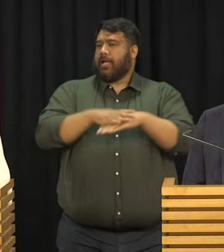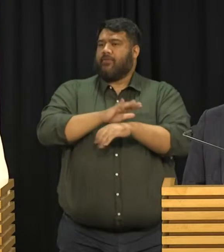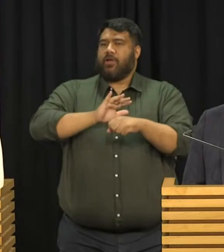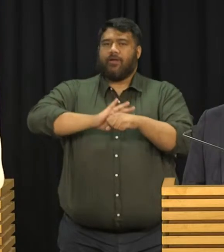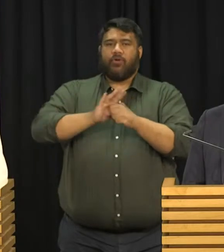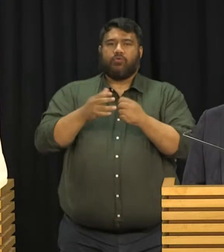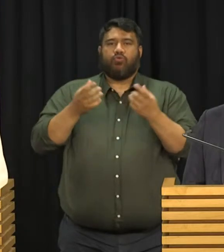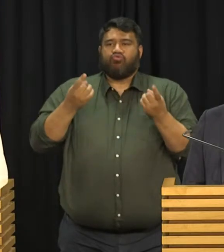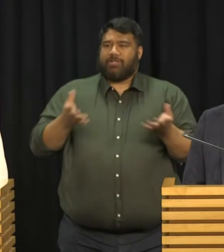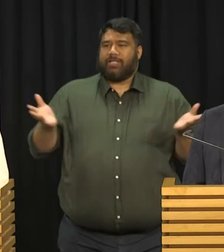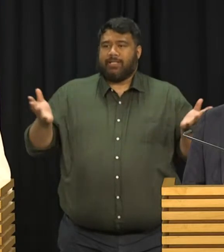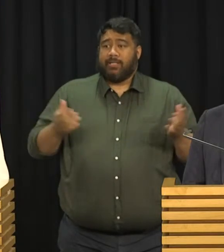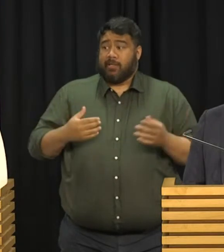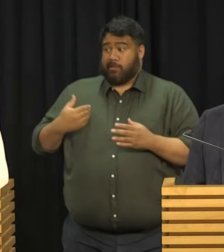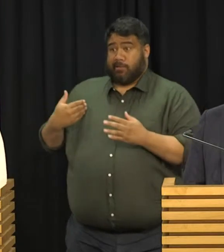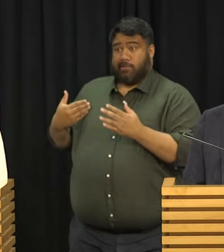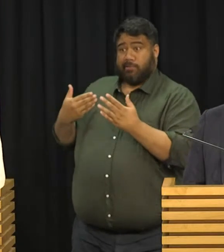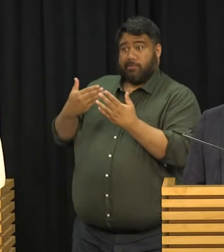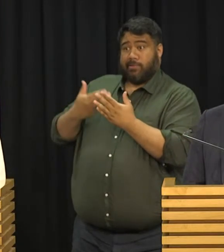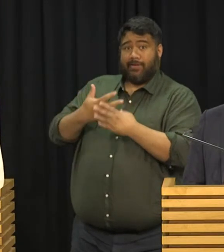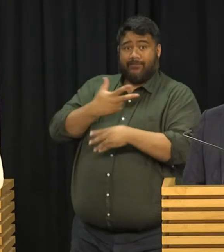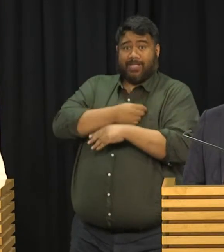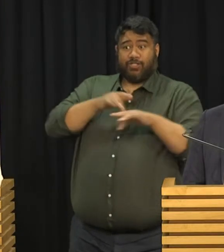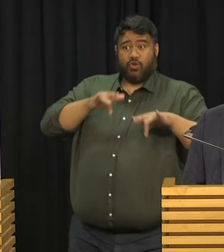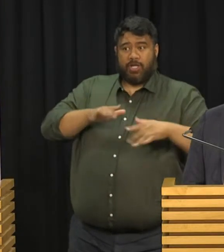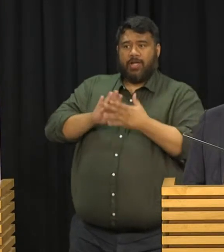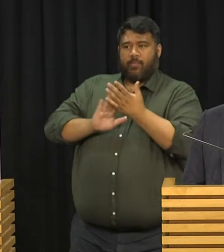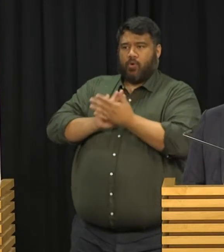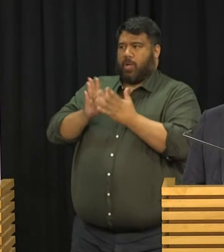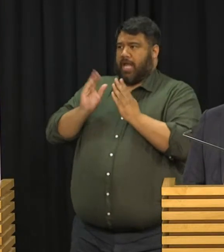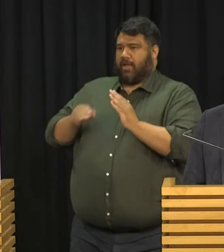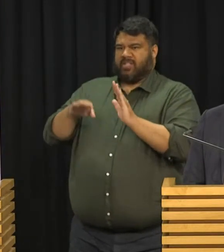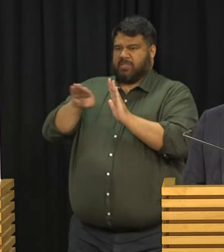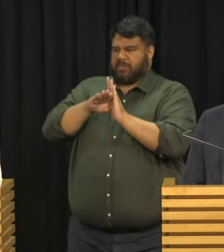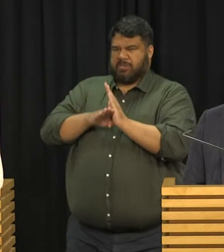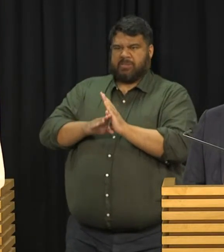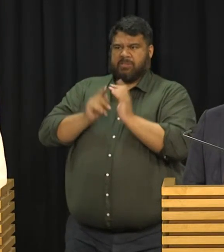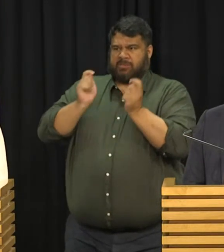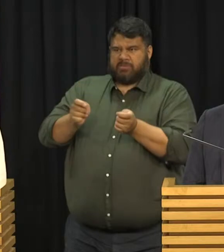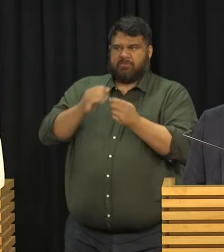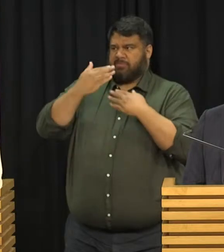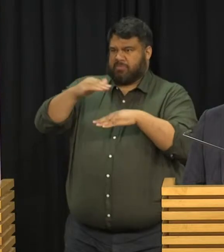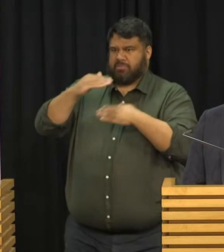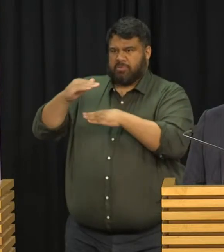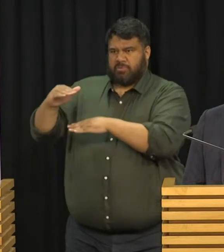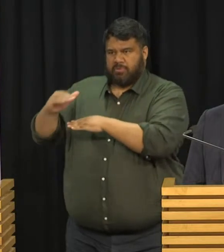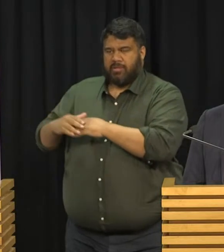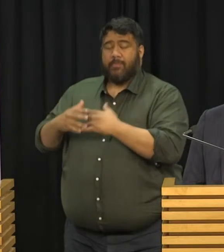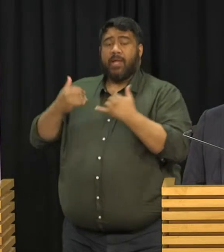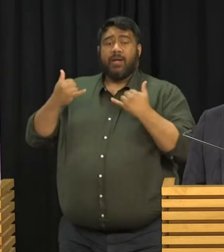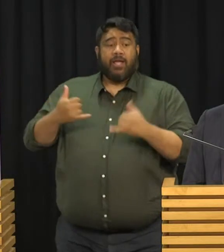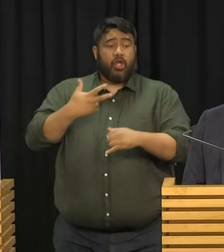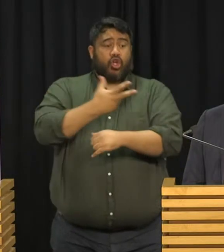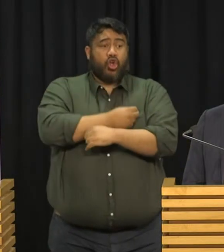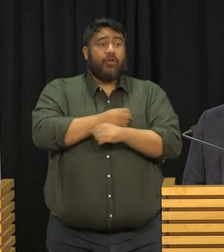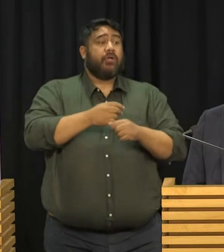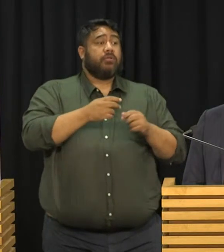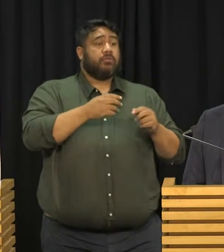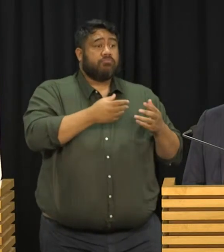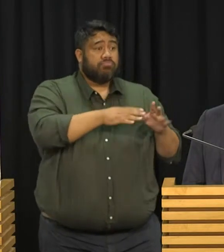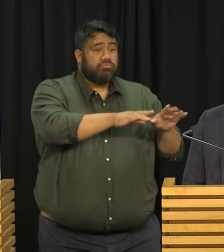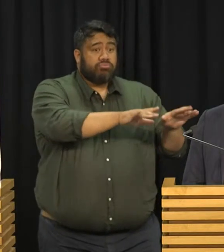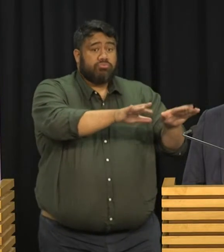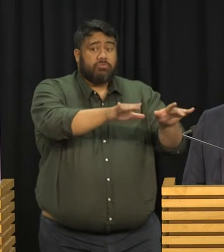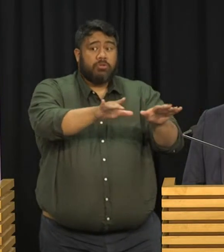restrictions because we don't have that personal protection that we want everyone to have from COVID. But as we see more of the population